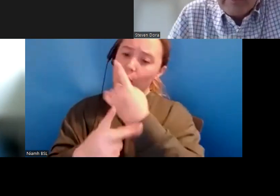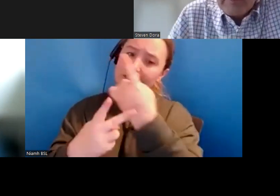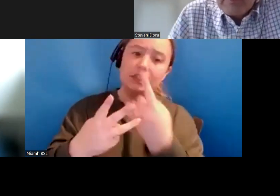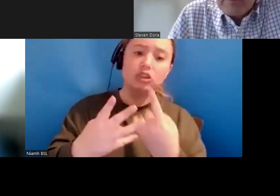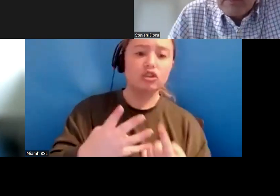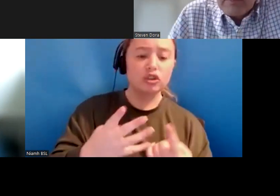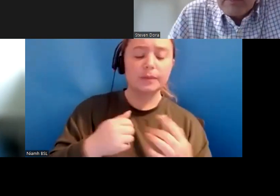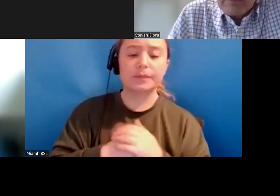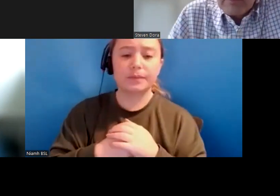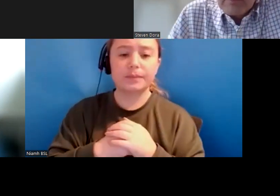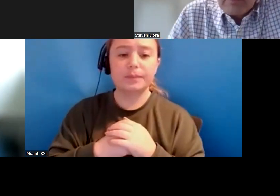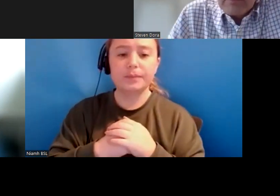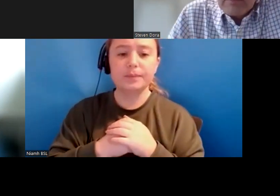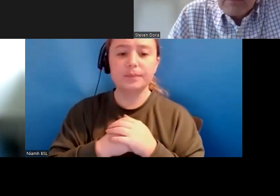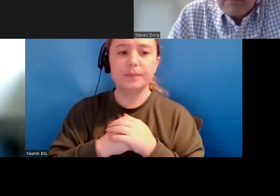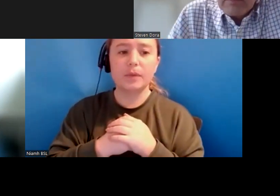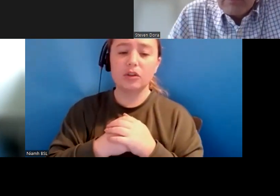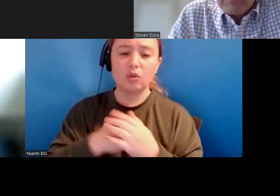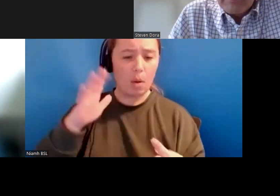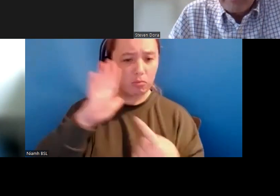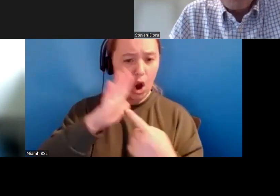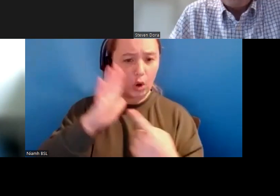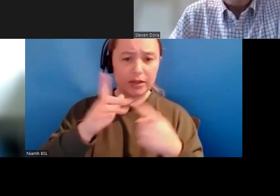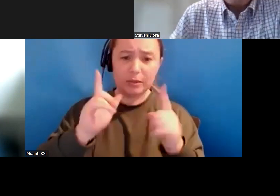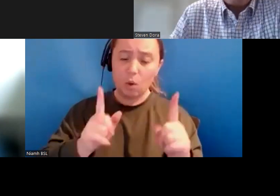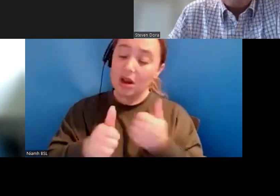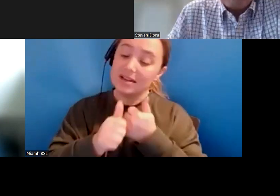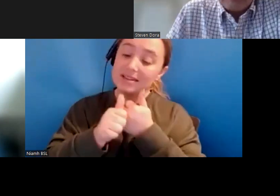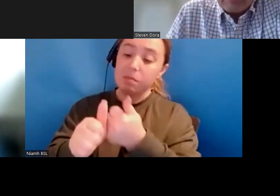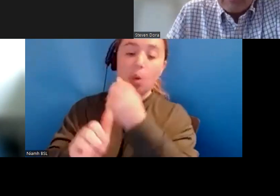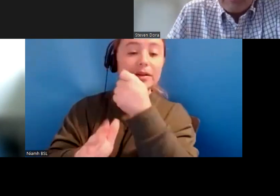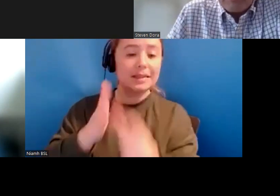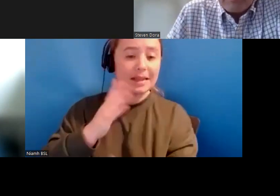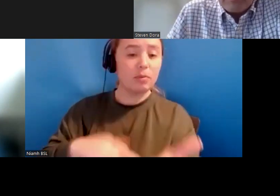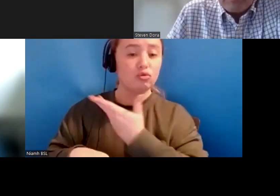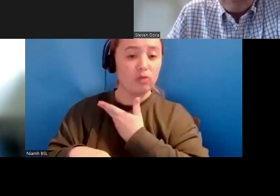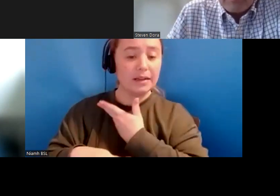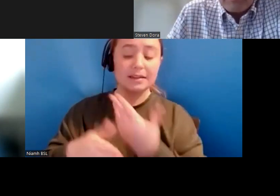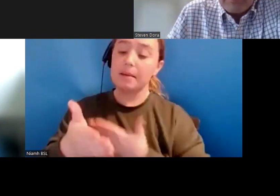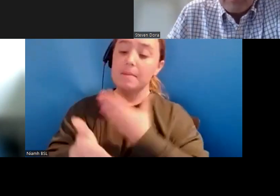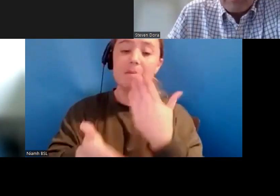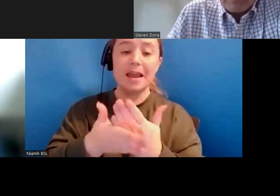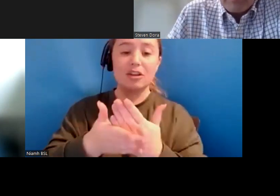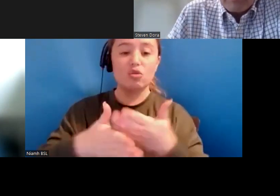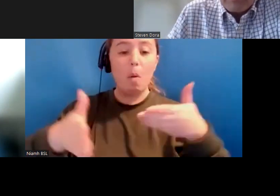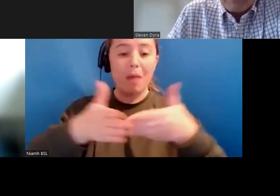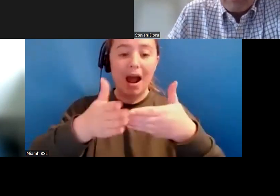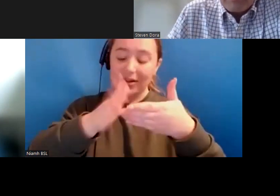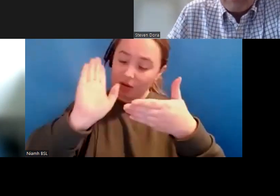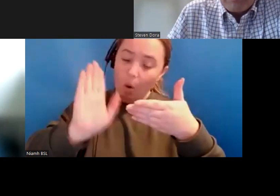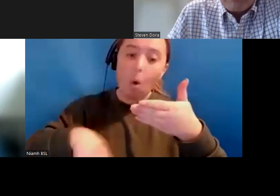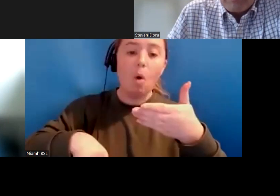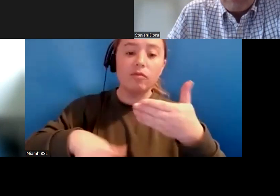purpose, which is to support disabled people's rights by removing barriers and improving access to travel, and ensure disabled people are